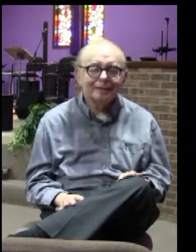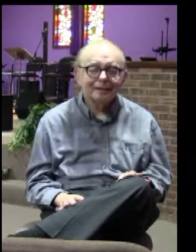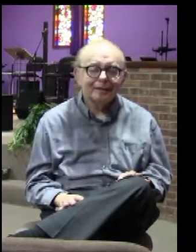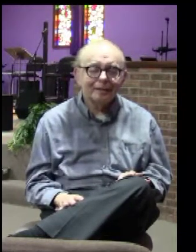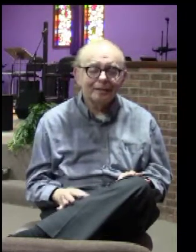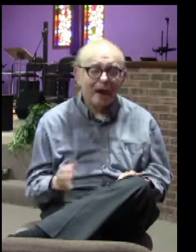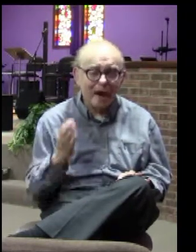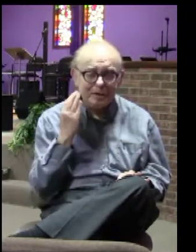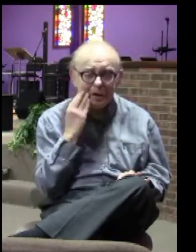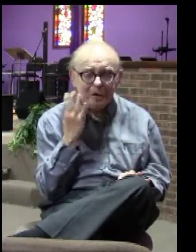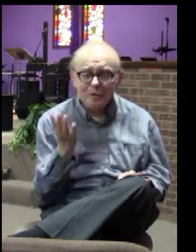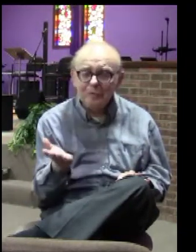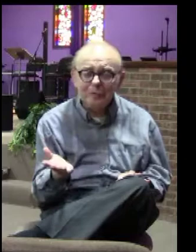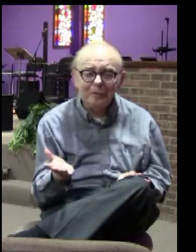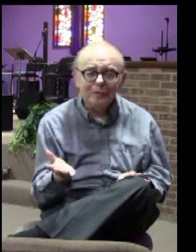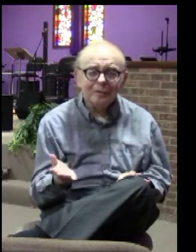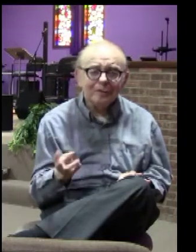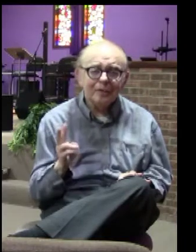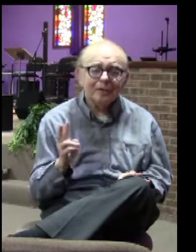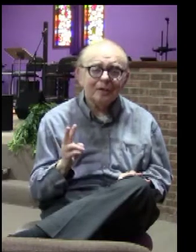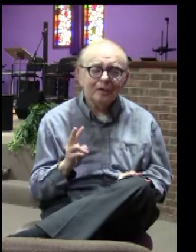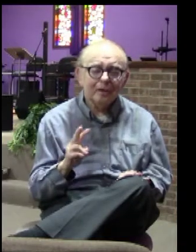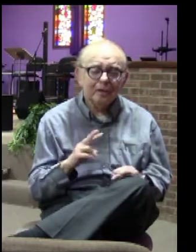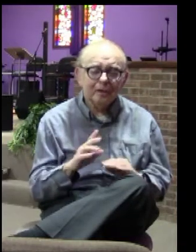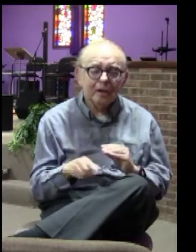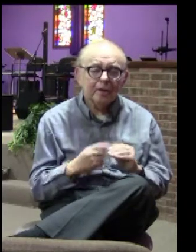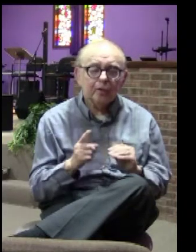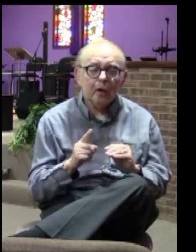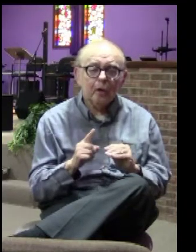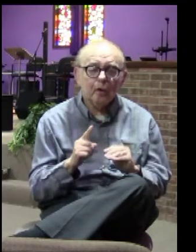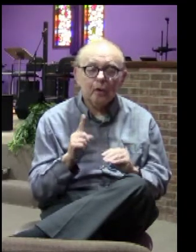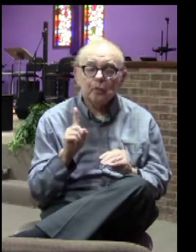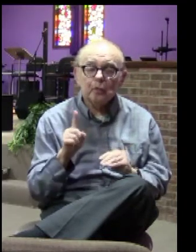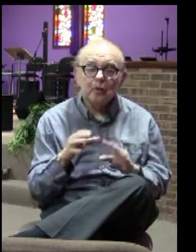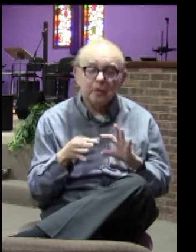I know. It's all one strand.